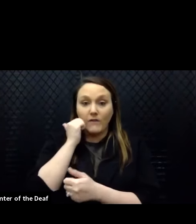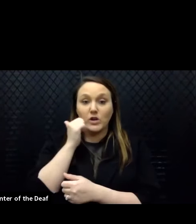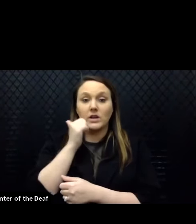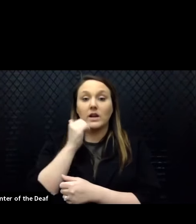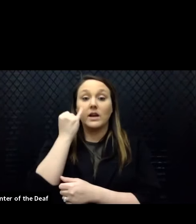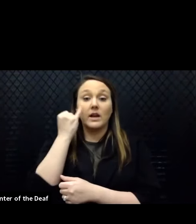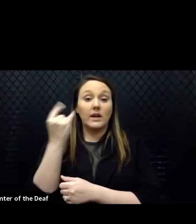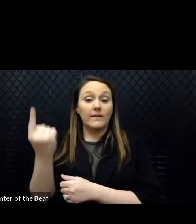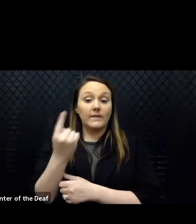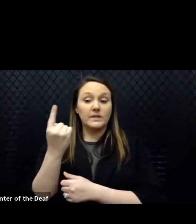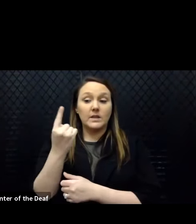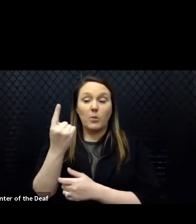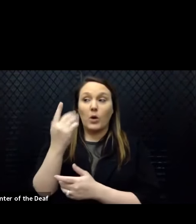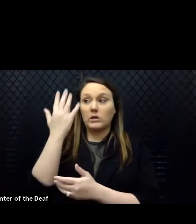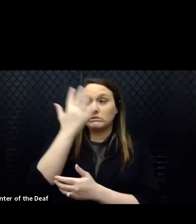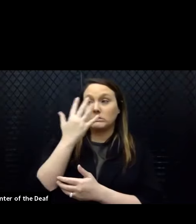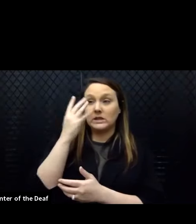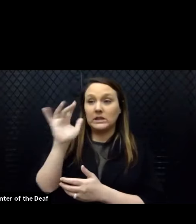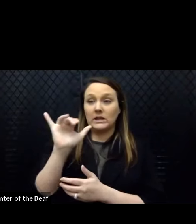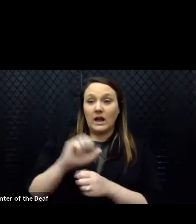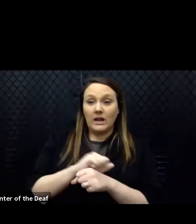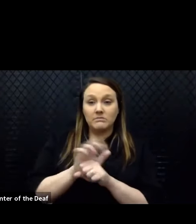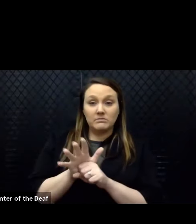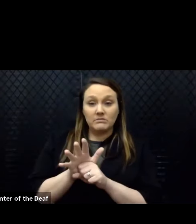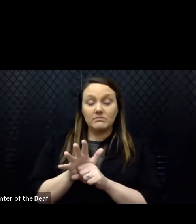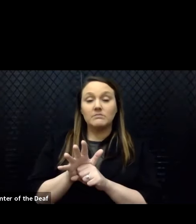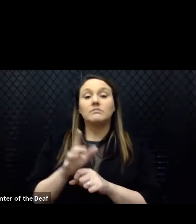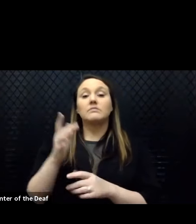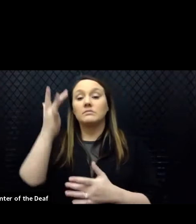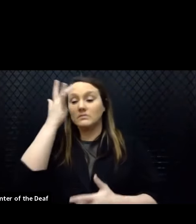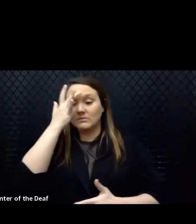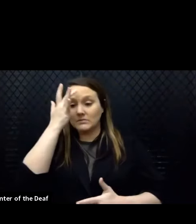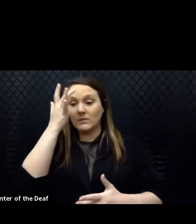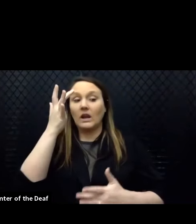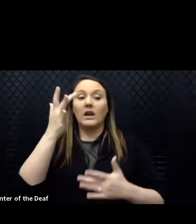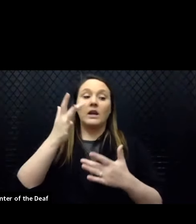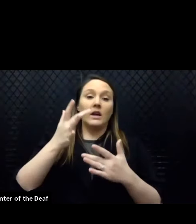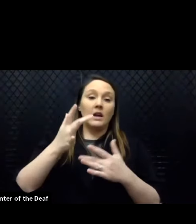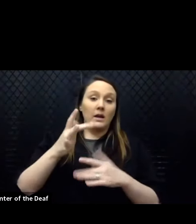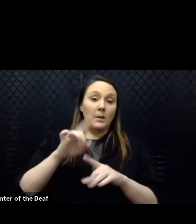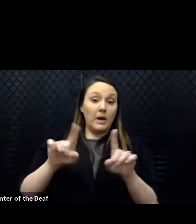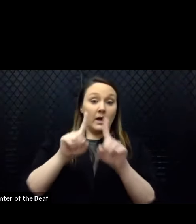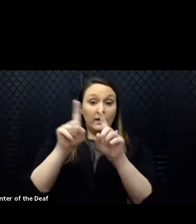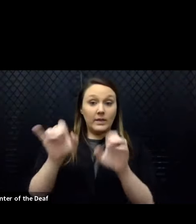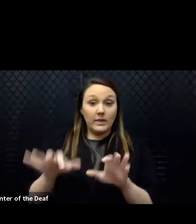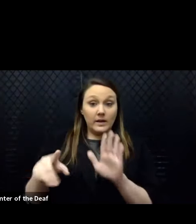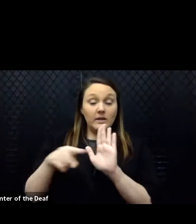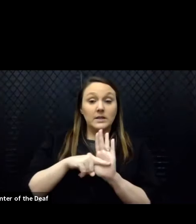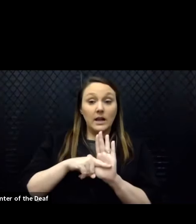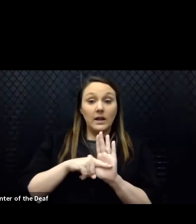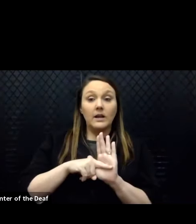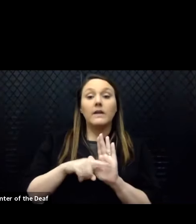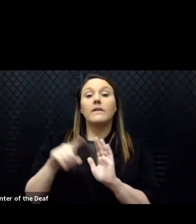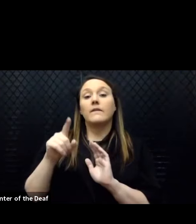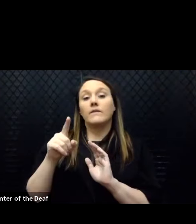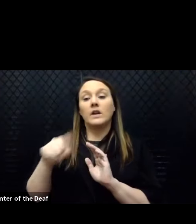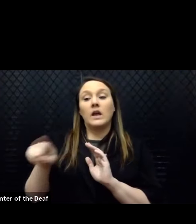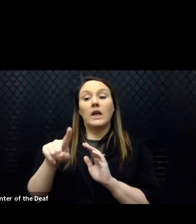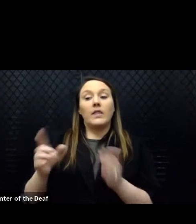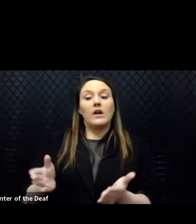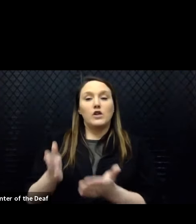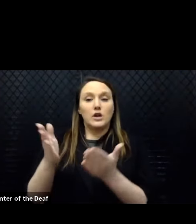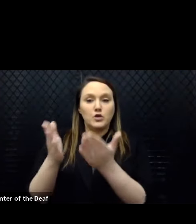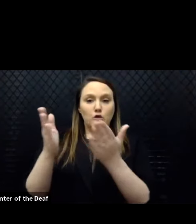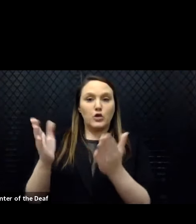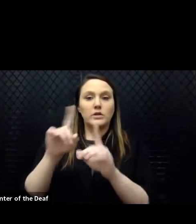presenting and they look like they have COVID-19 and they have the symptoms and the test comes back negative, they're encouraged to do